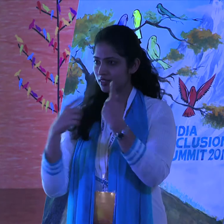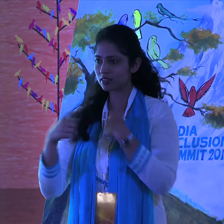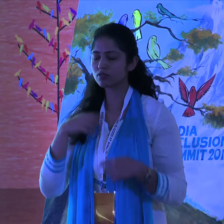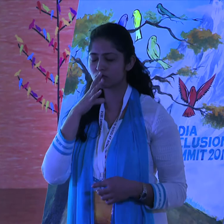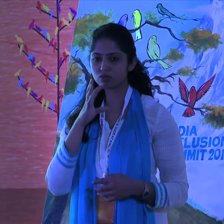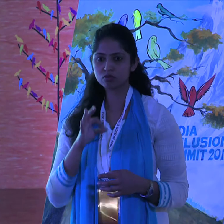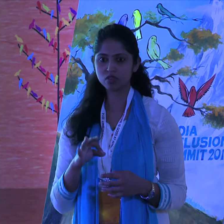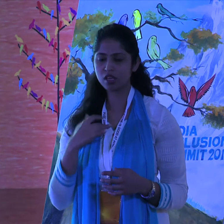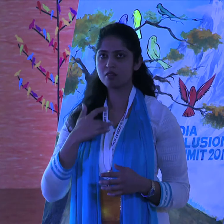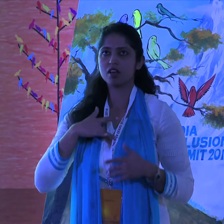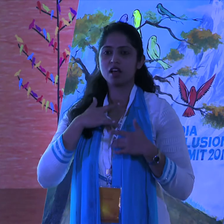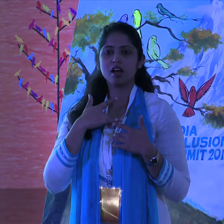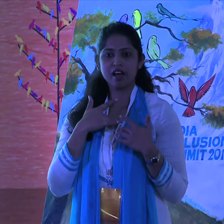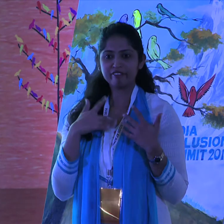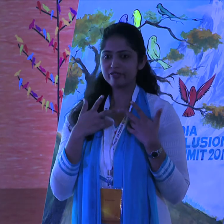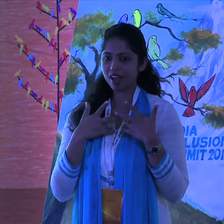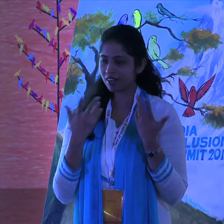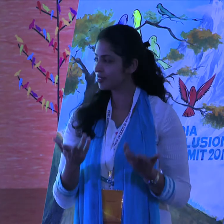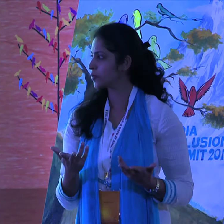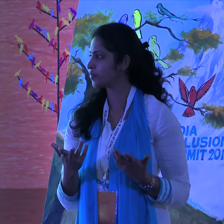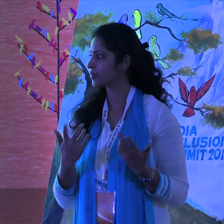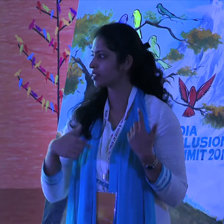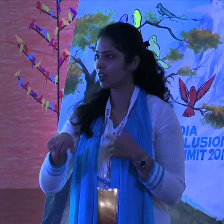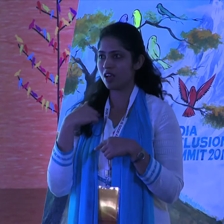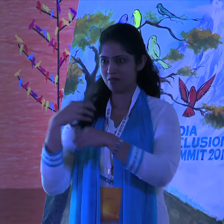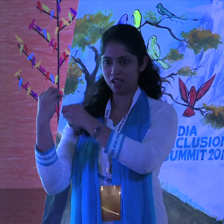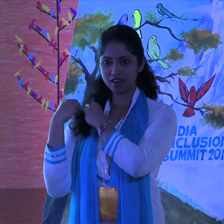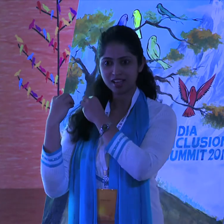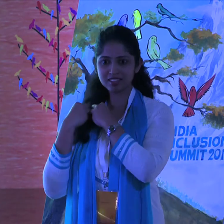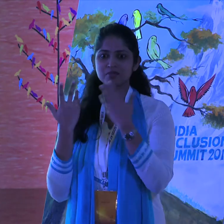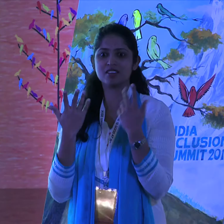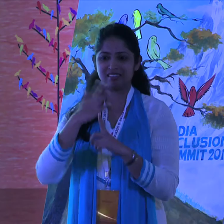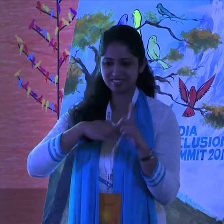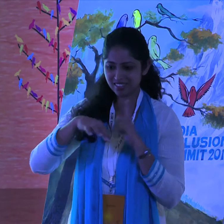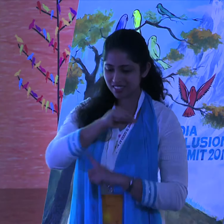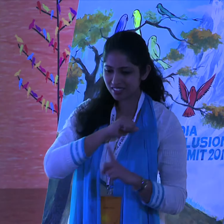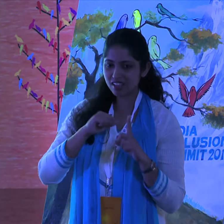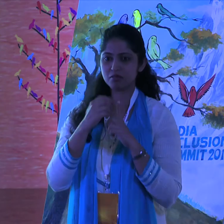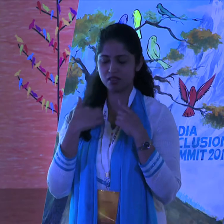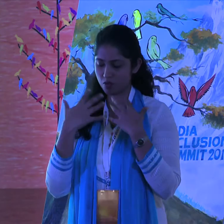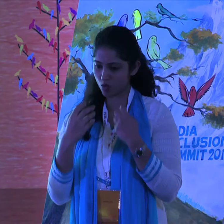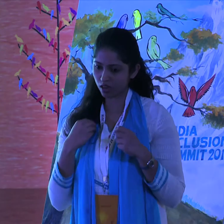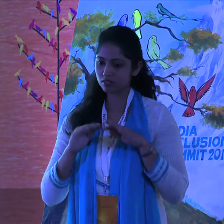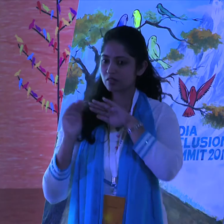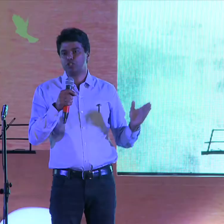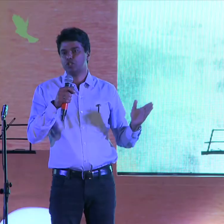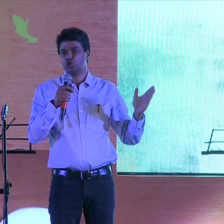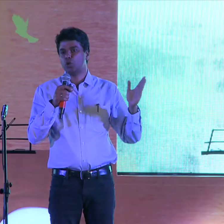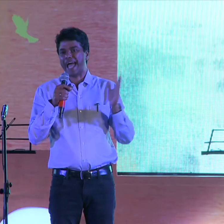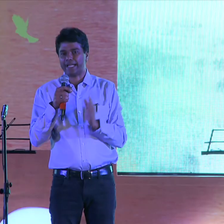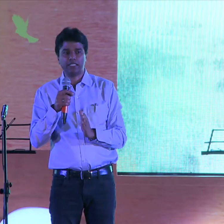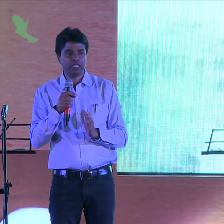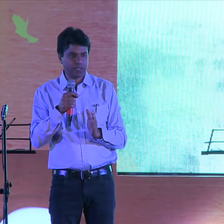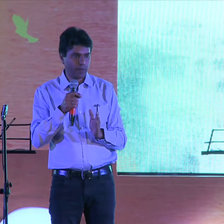moved. However, I don't want to end my responsibilities by thanking the India Inclusion Summit. I actually want